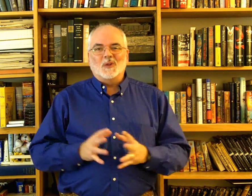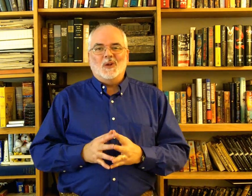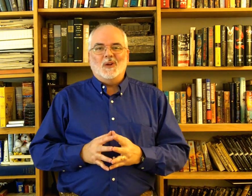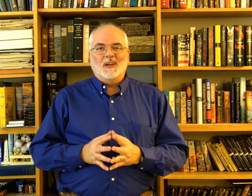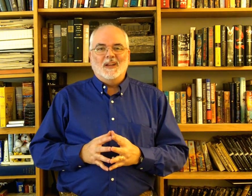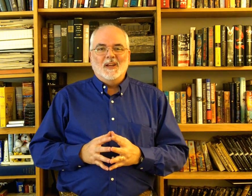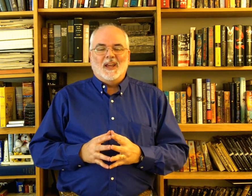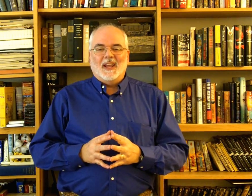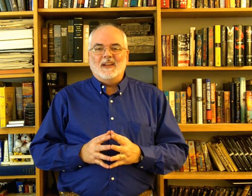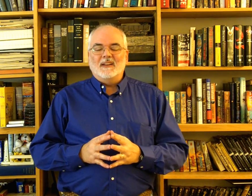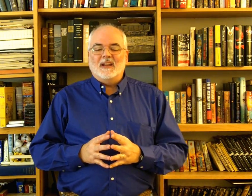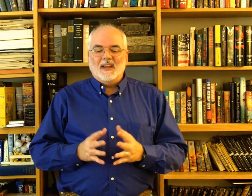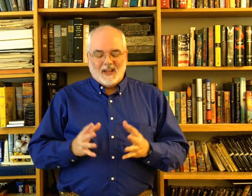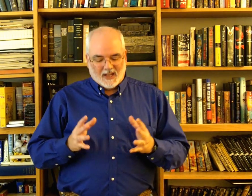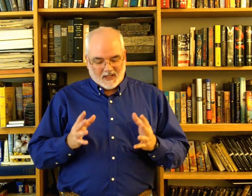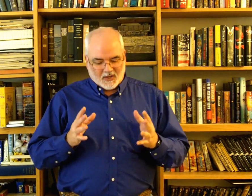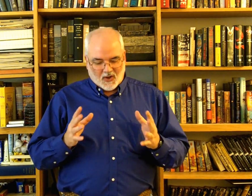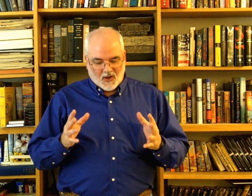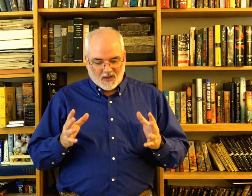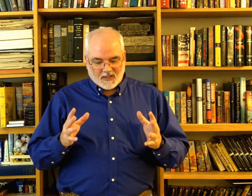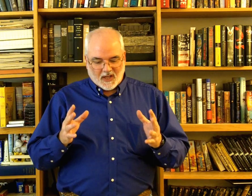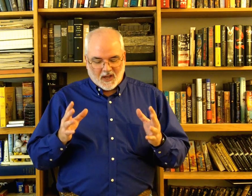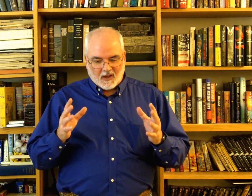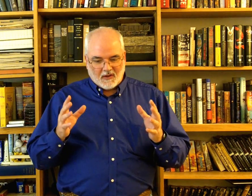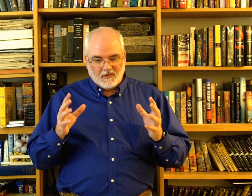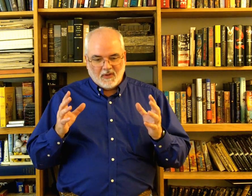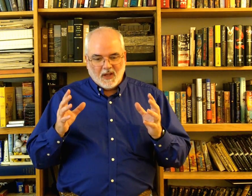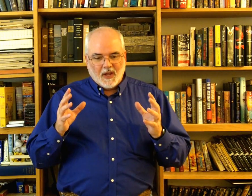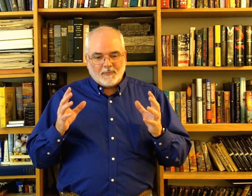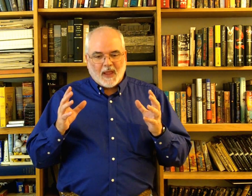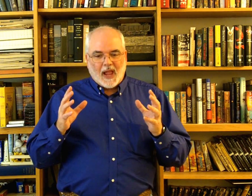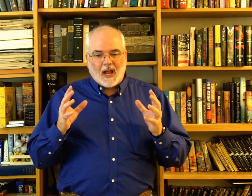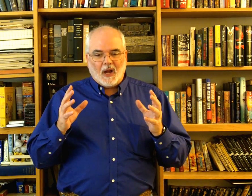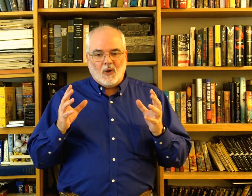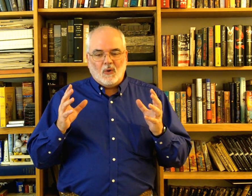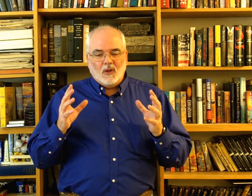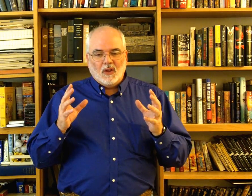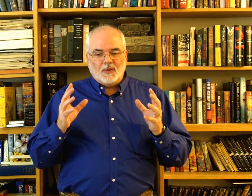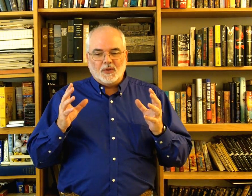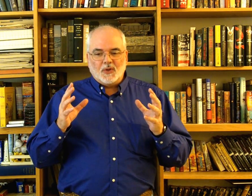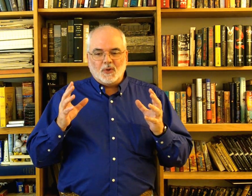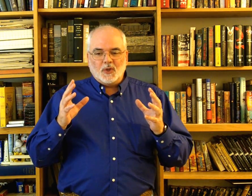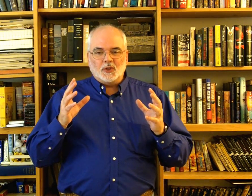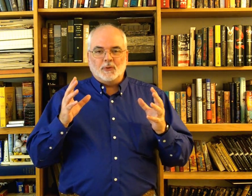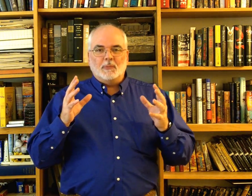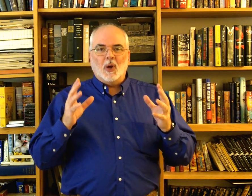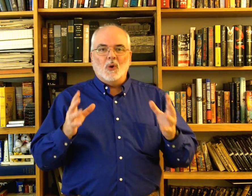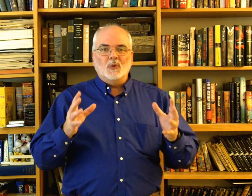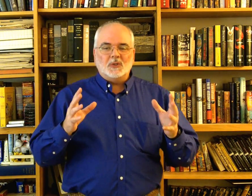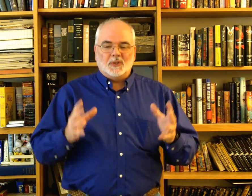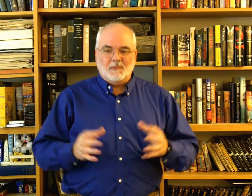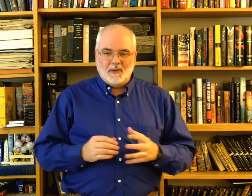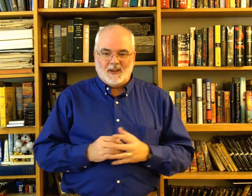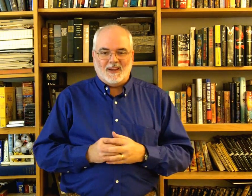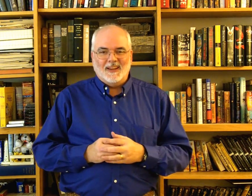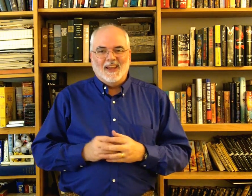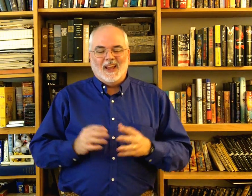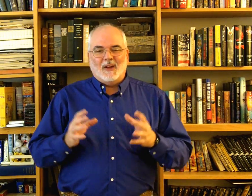song, and it talks of how the church is supposed to be,